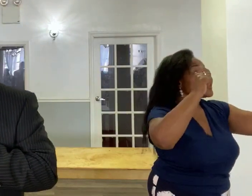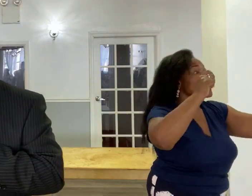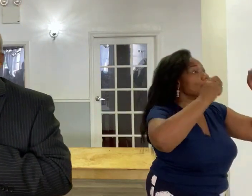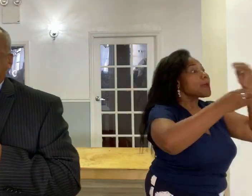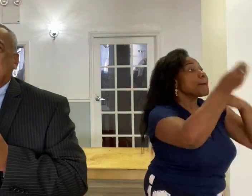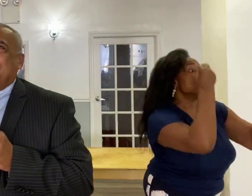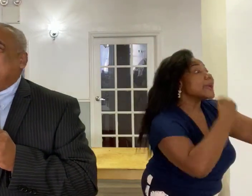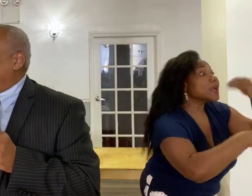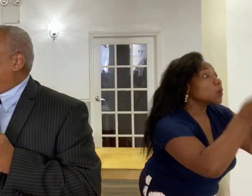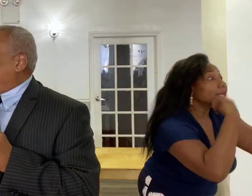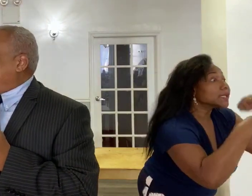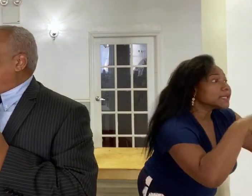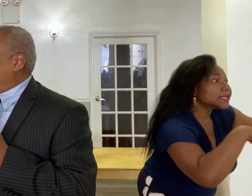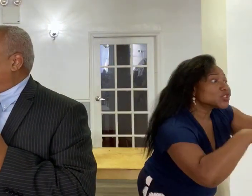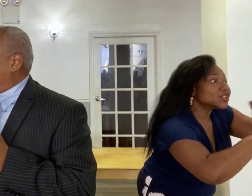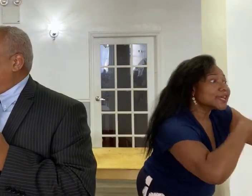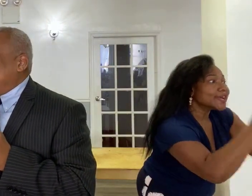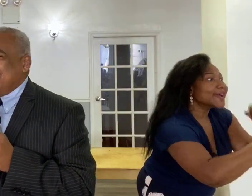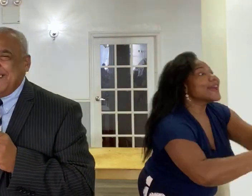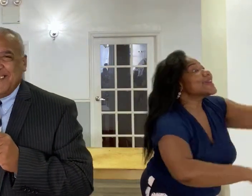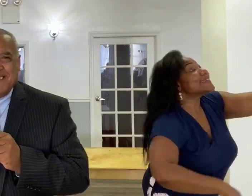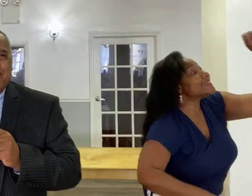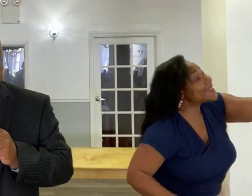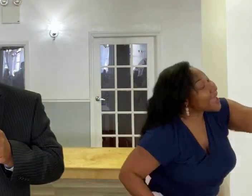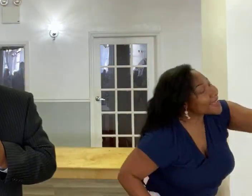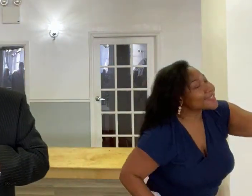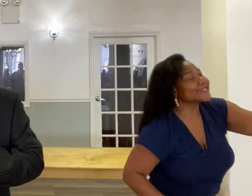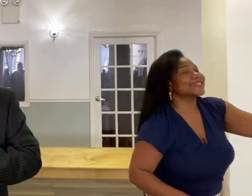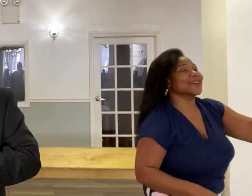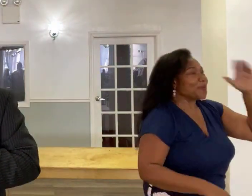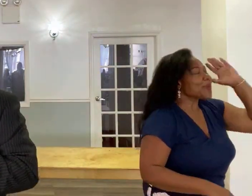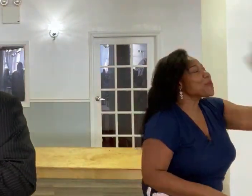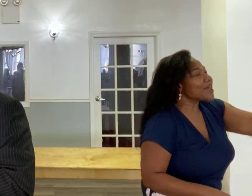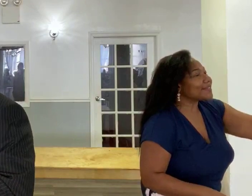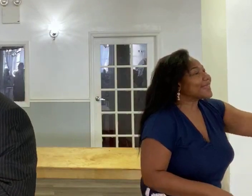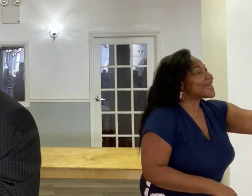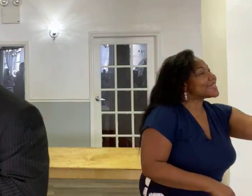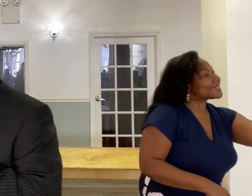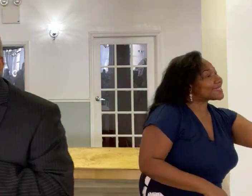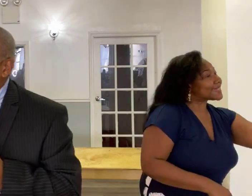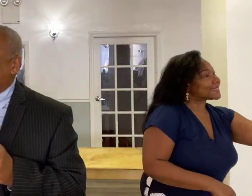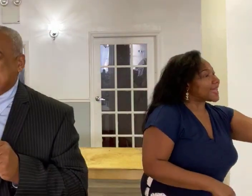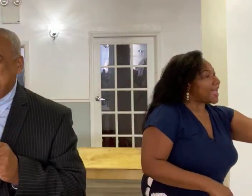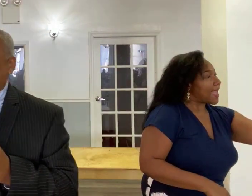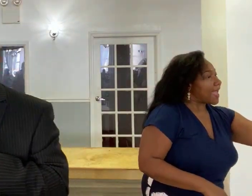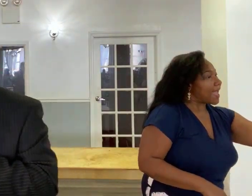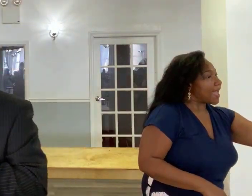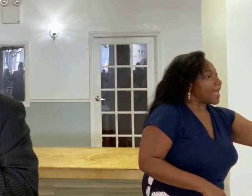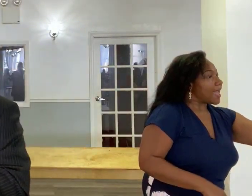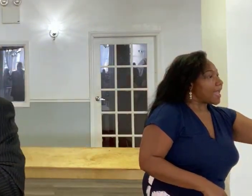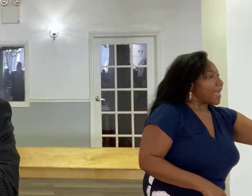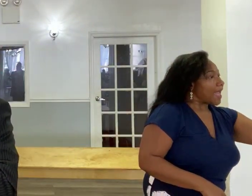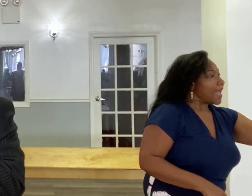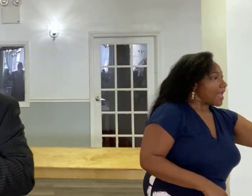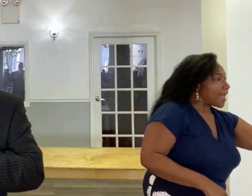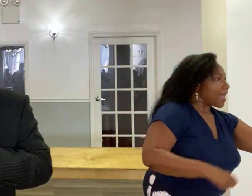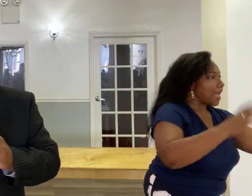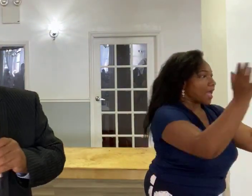banquet? We're gonna have our 6th anniversary. Amen. We will. Okay. I'm just curious because you